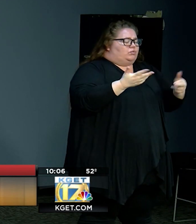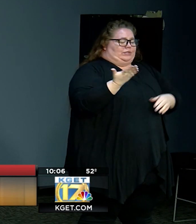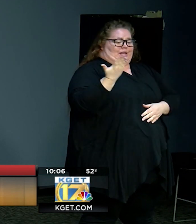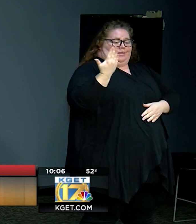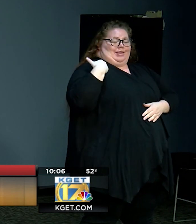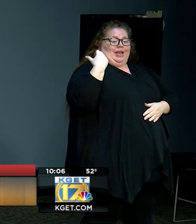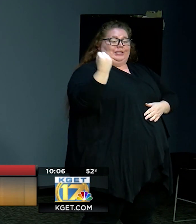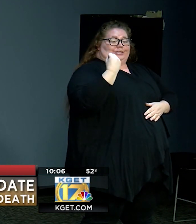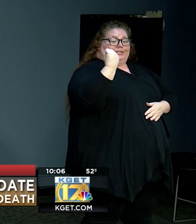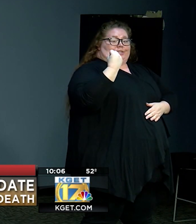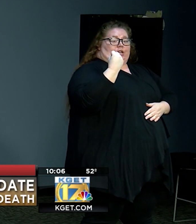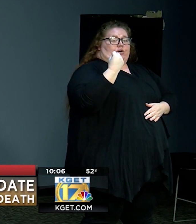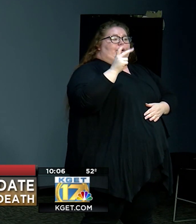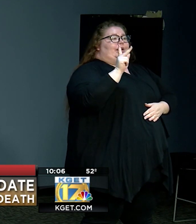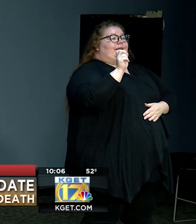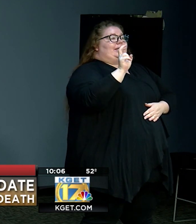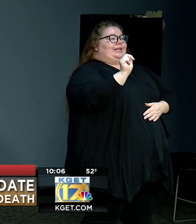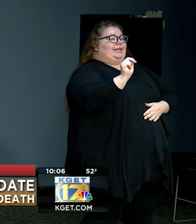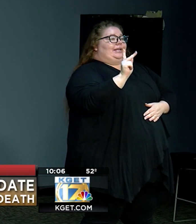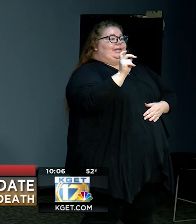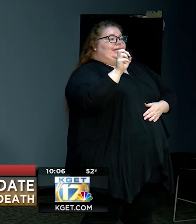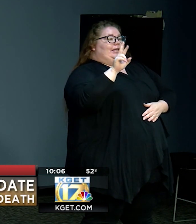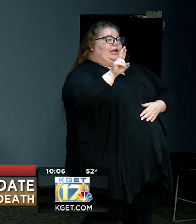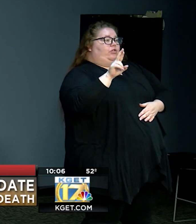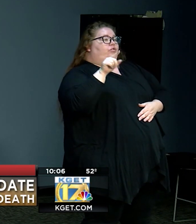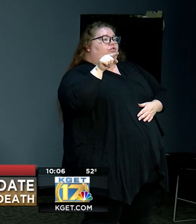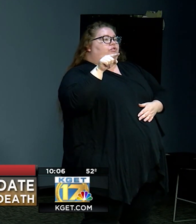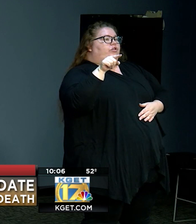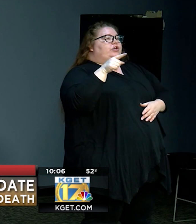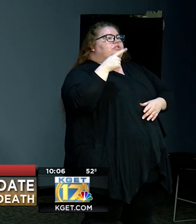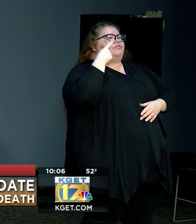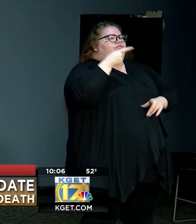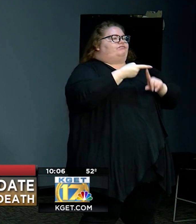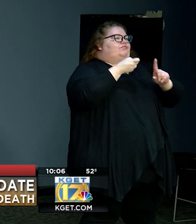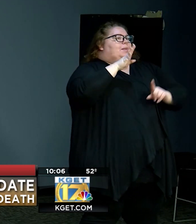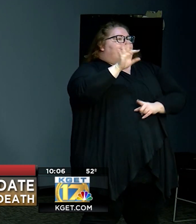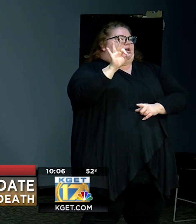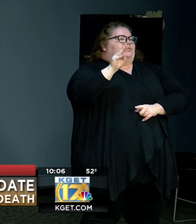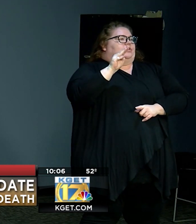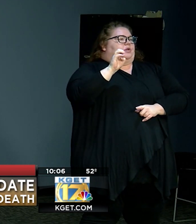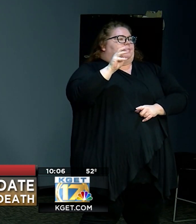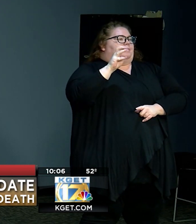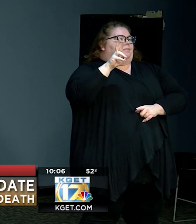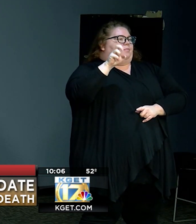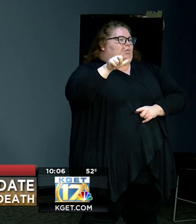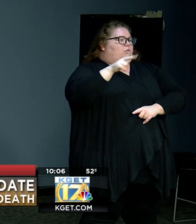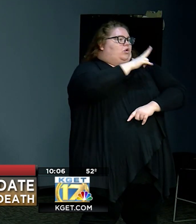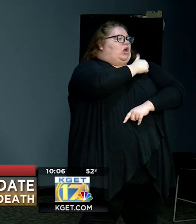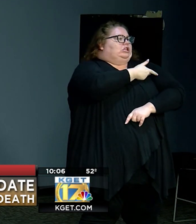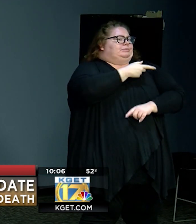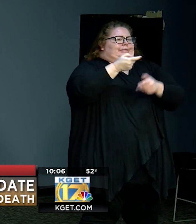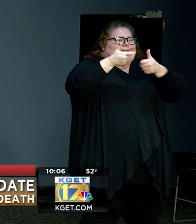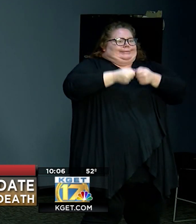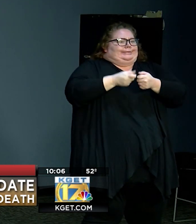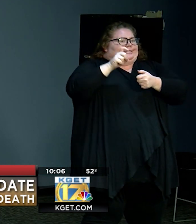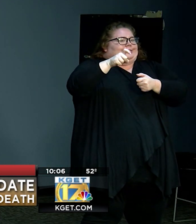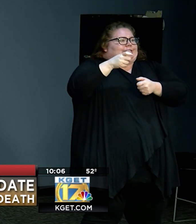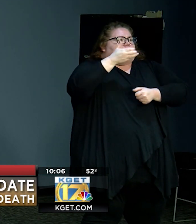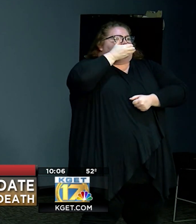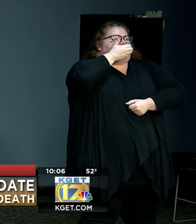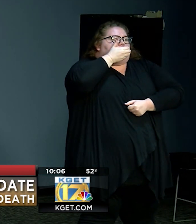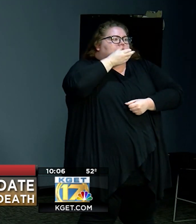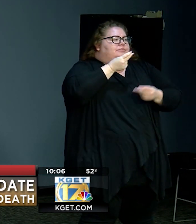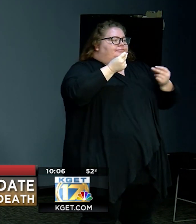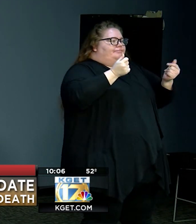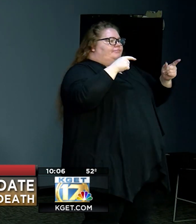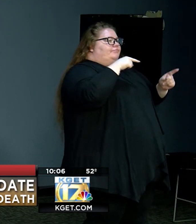Saturday, Ken Keller, who's the CEO, president of Bakersfield Memorial, texted that he needed masks. And immediately,